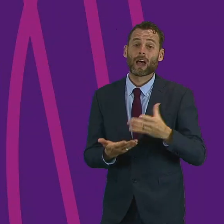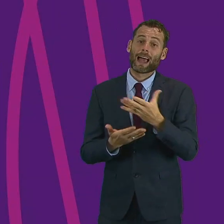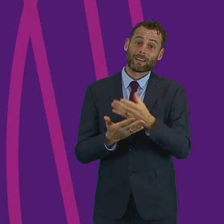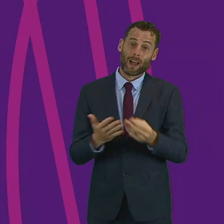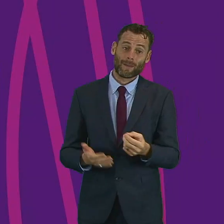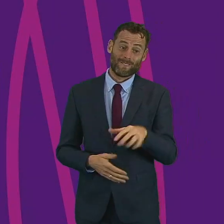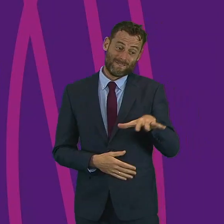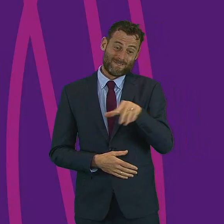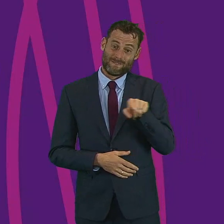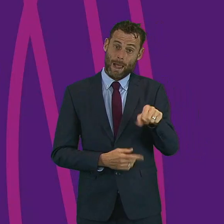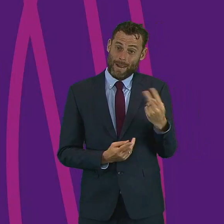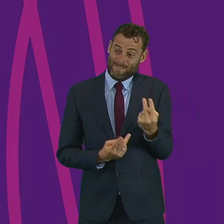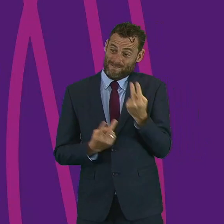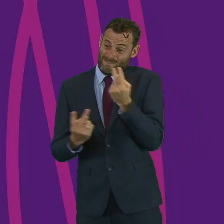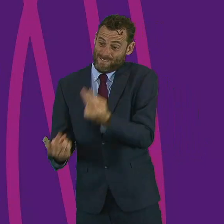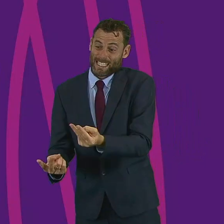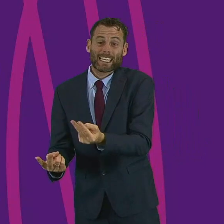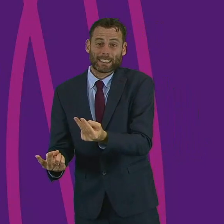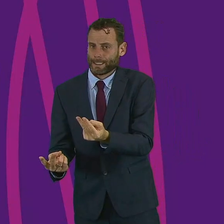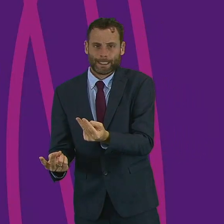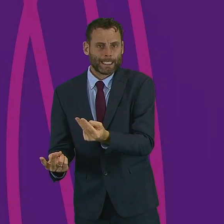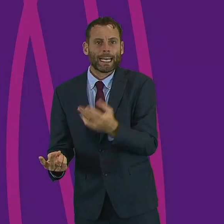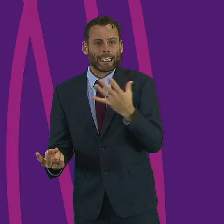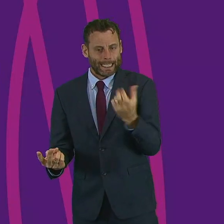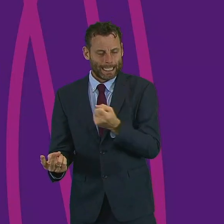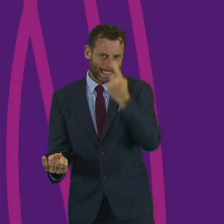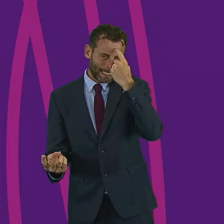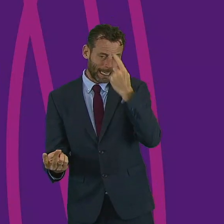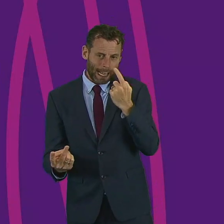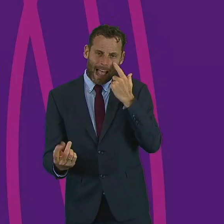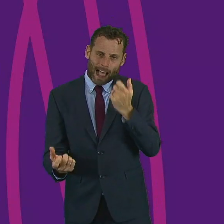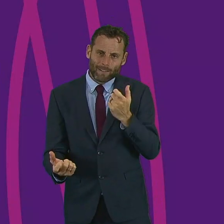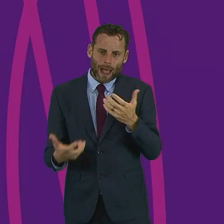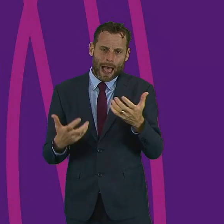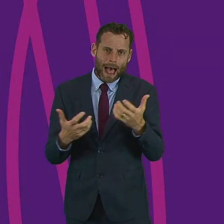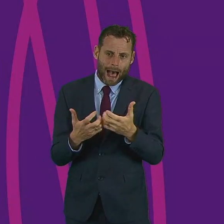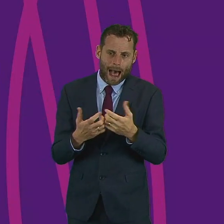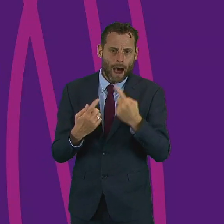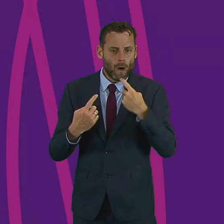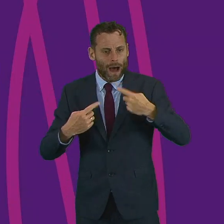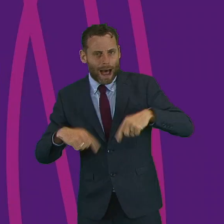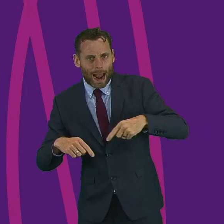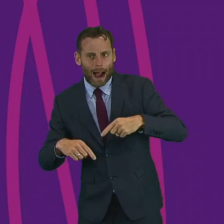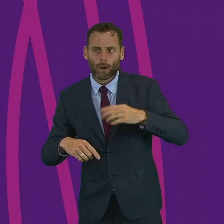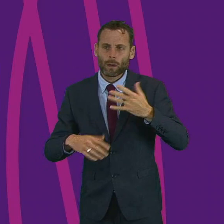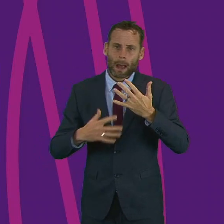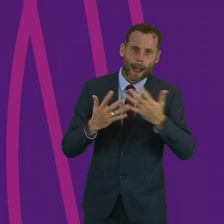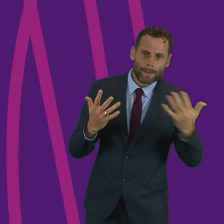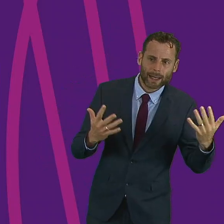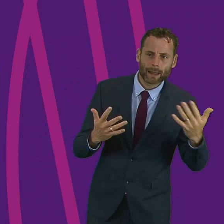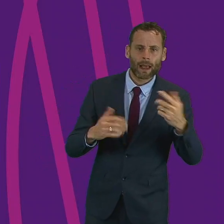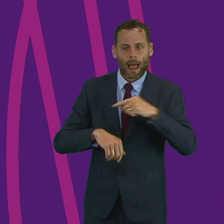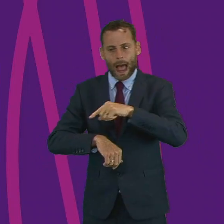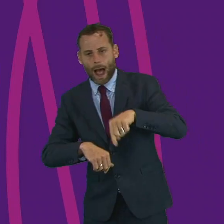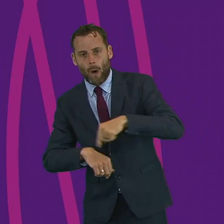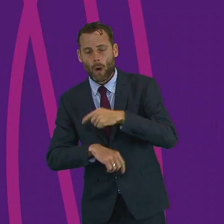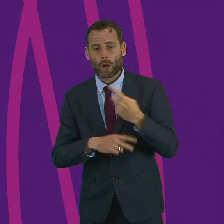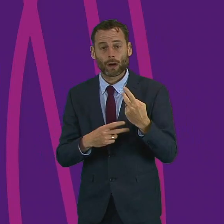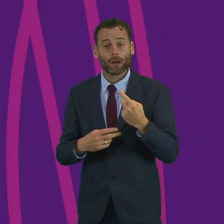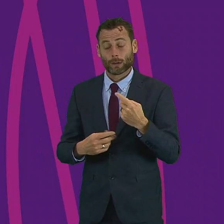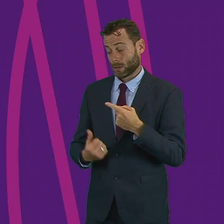visiting is a fundamental part of the health and well-being of those who live in our care homes, and I think that is particularly true for